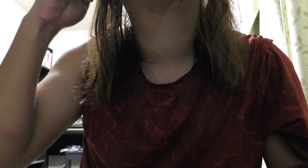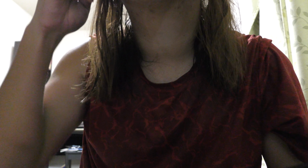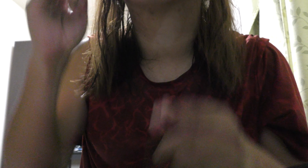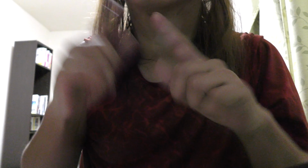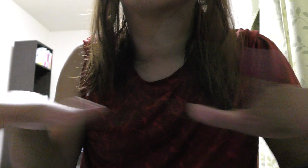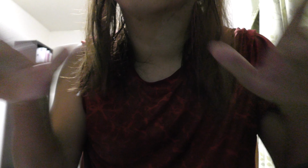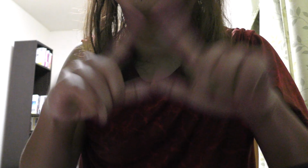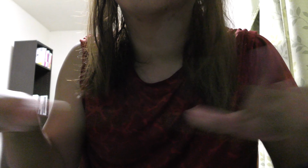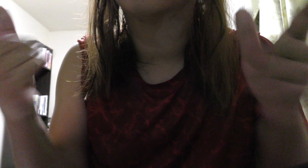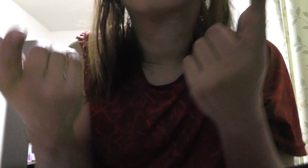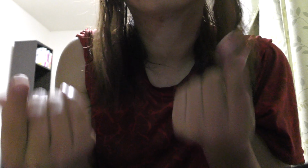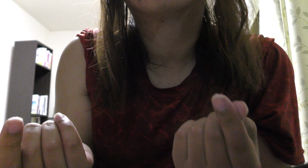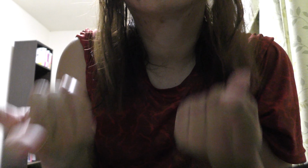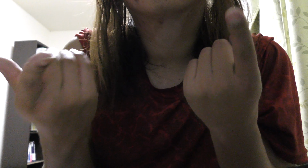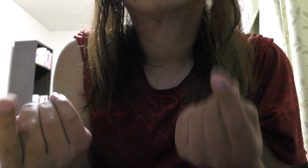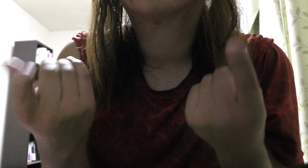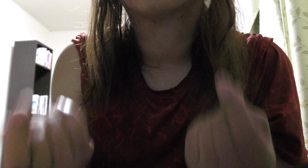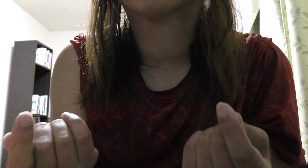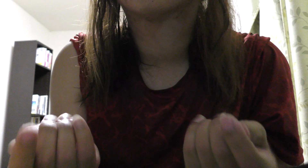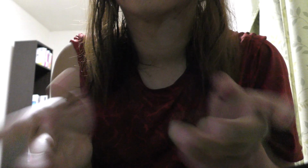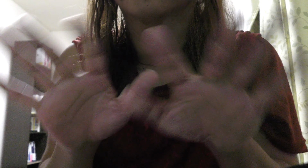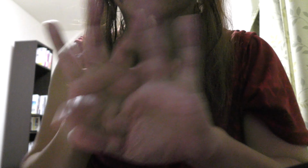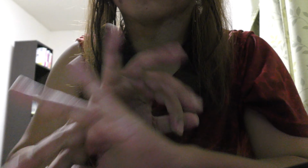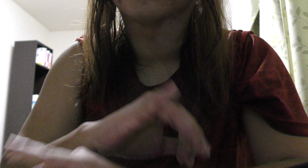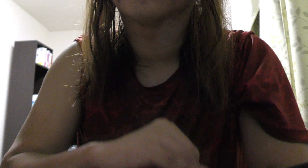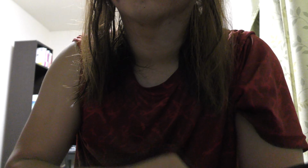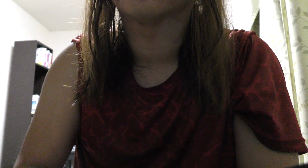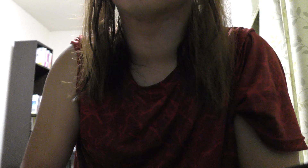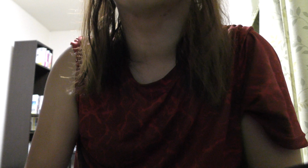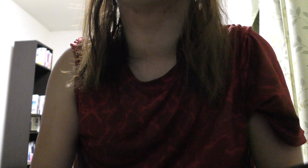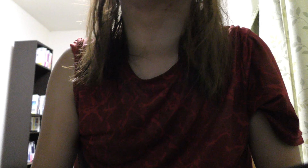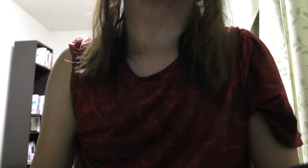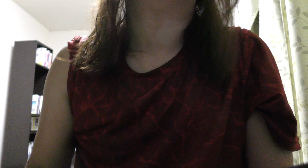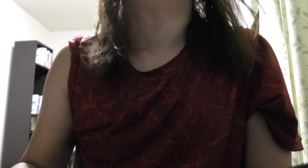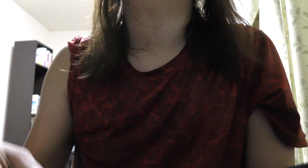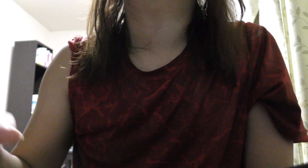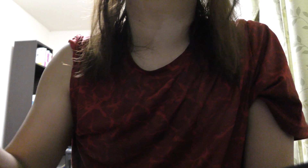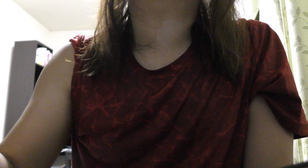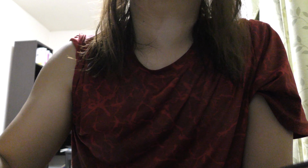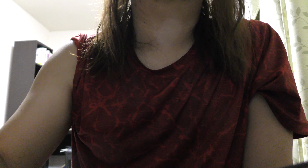it's to let me free free If me man should